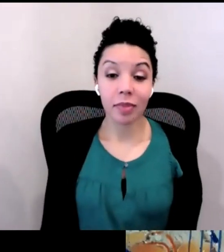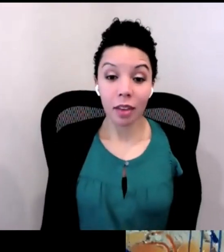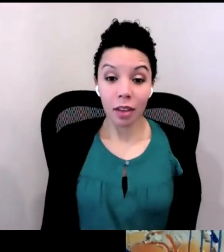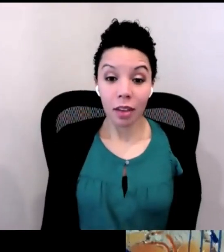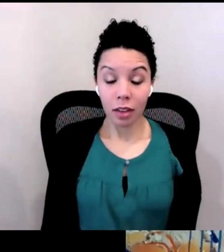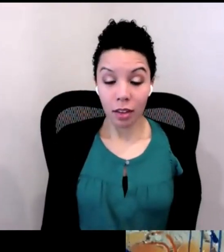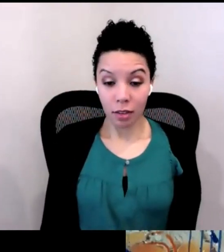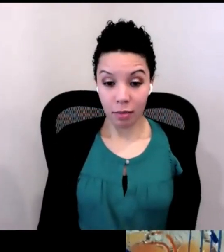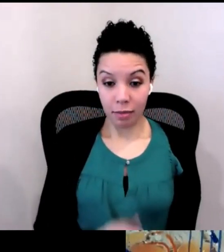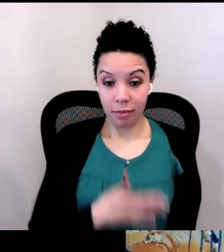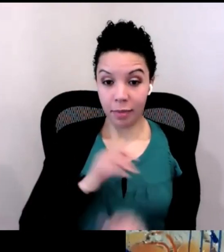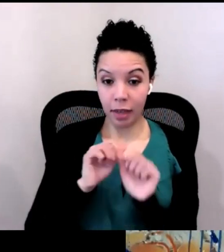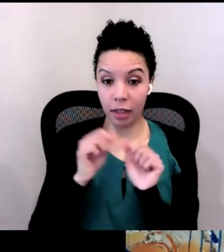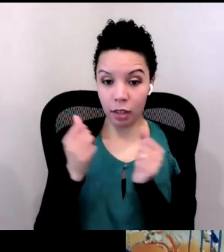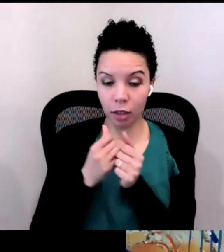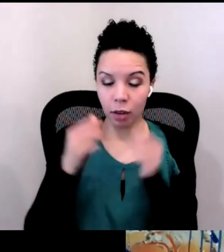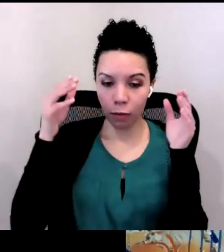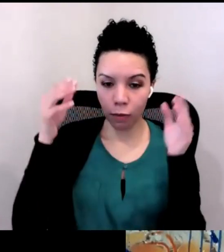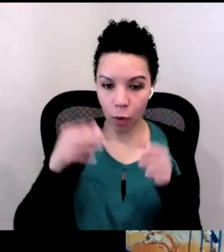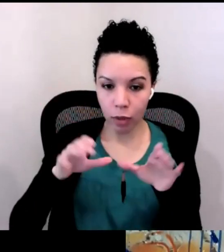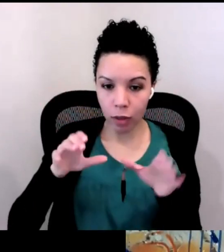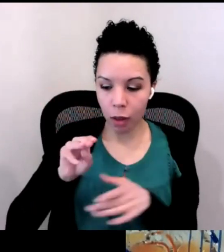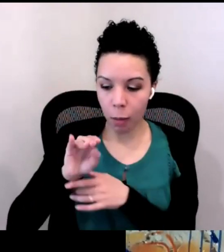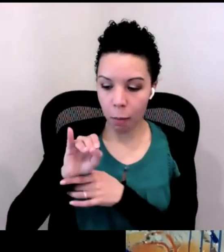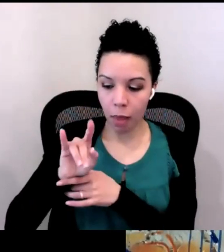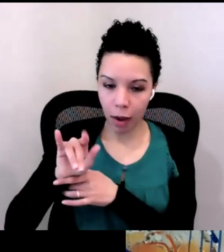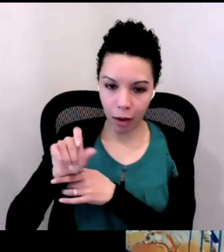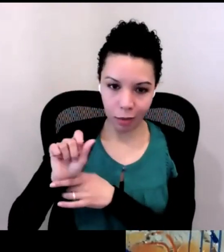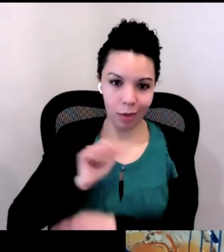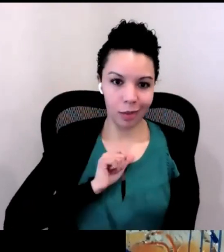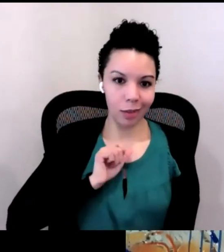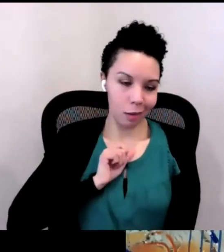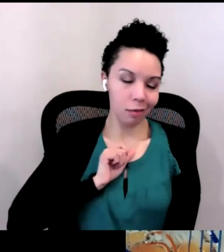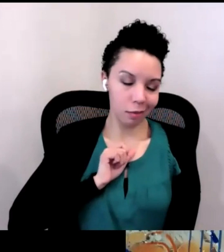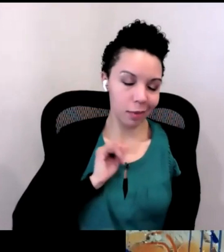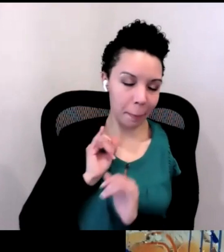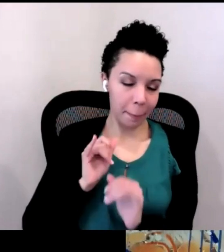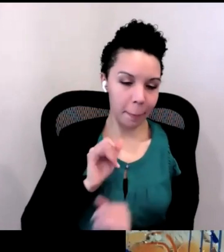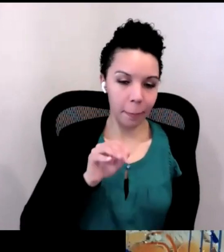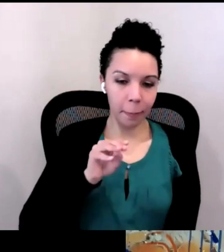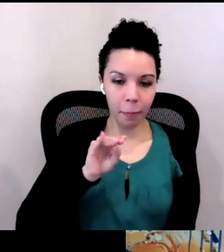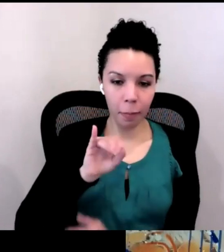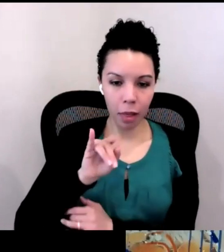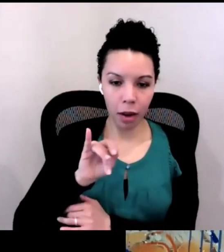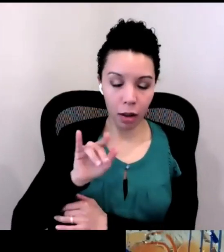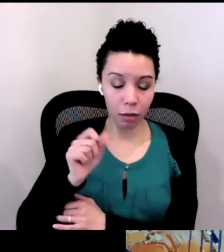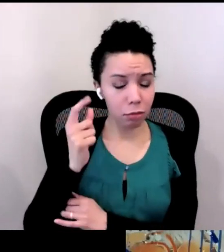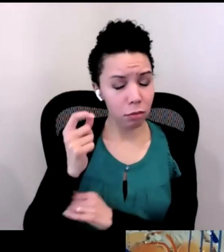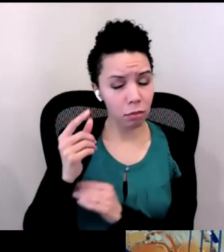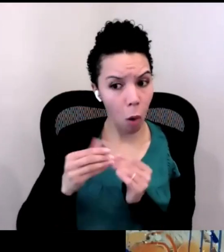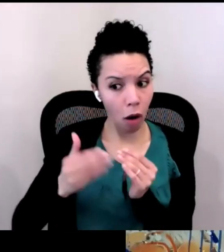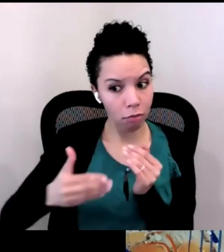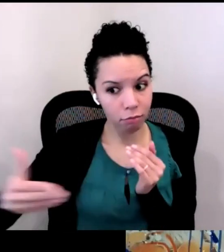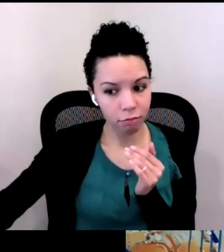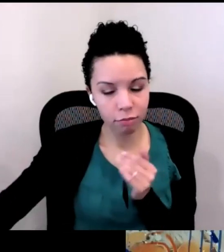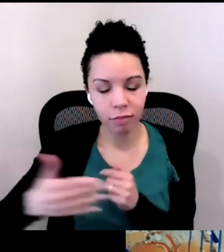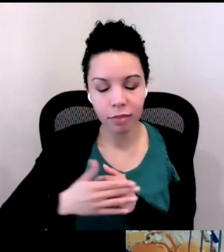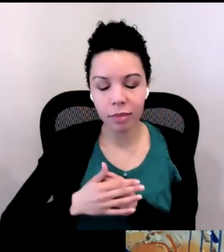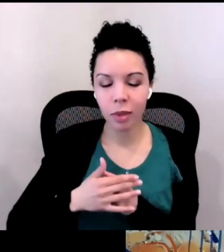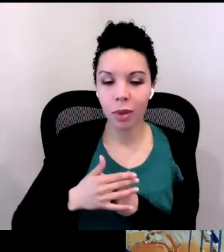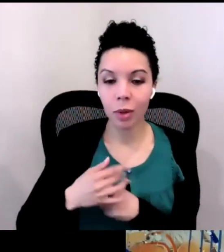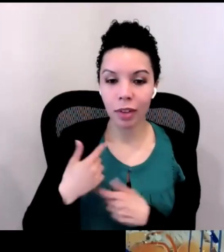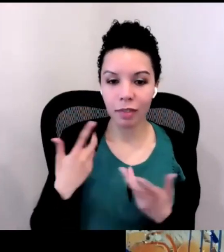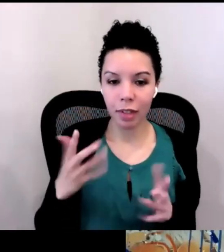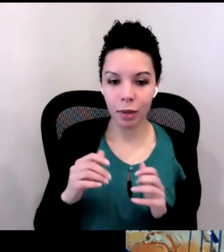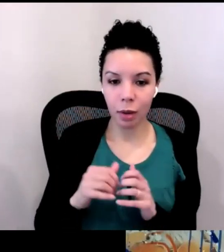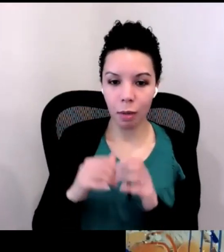an agency that focuses on millennials because we are millennials, but we know that there's more to come. So we actually launched